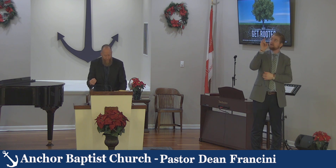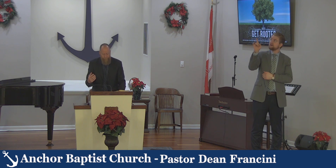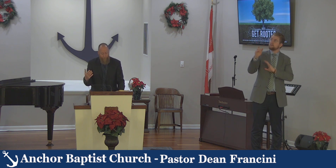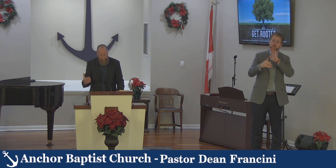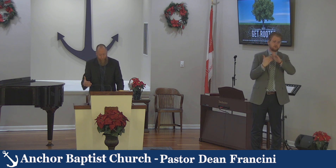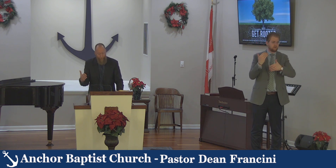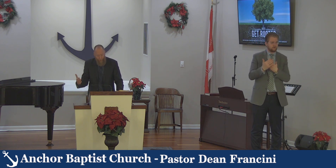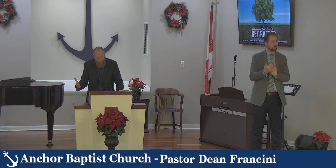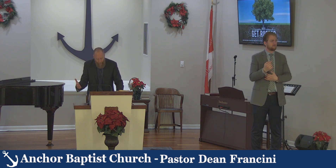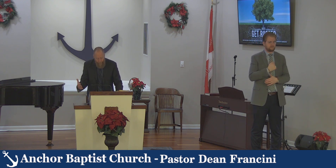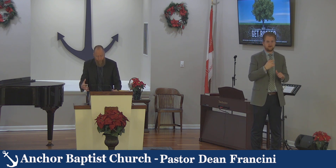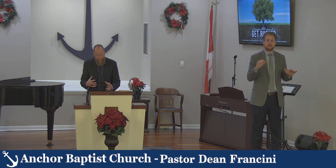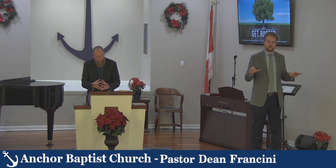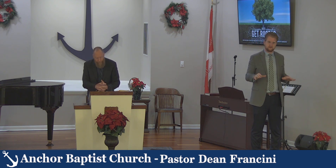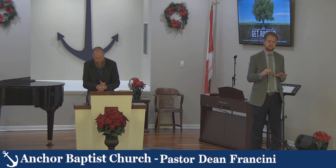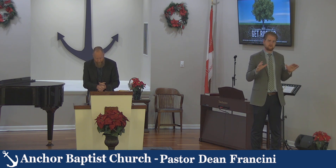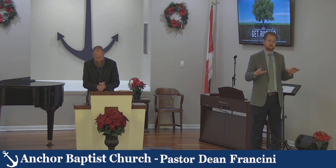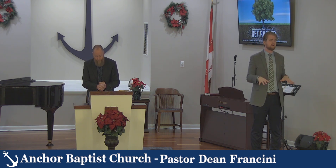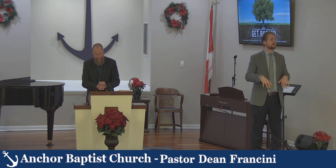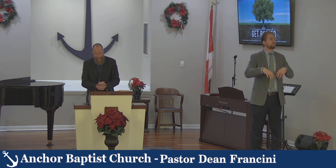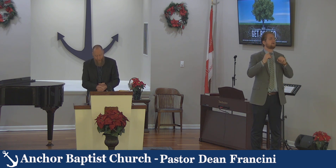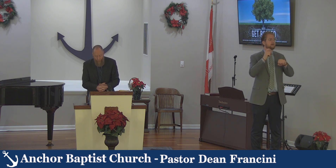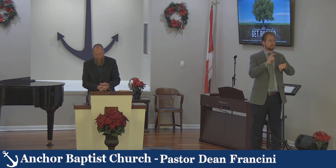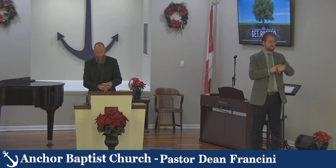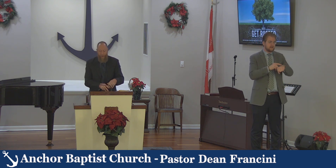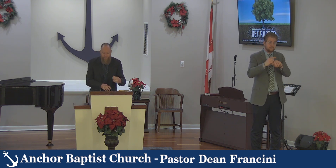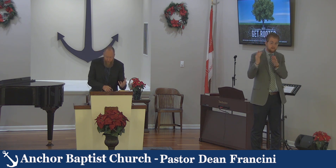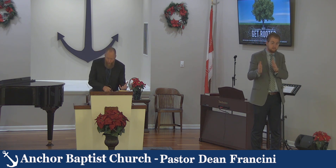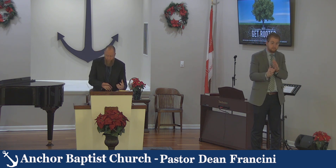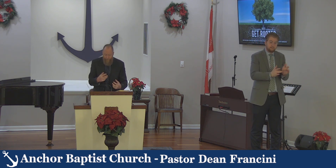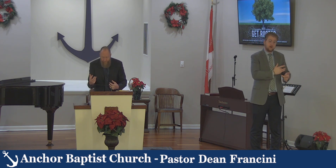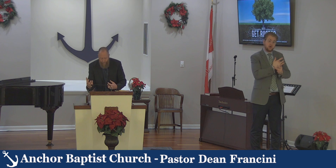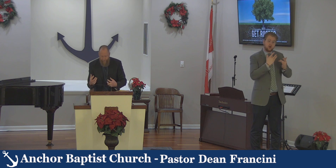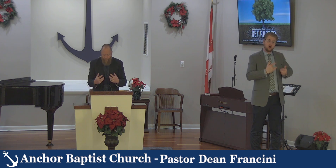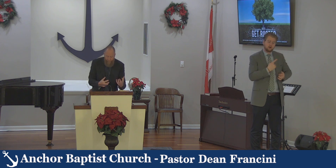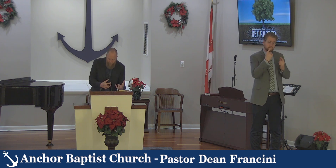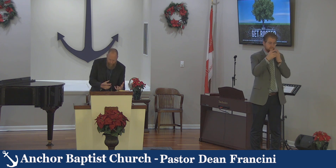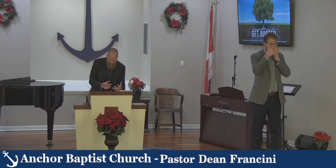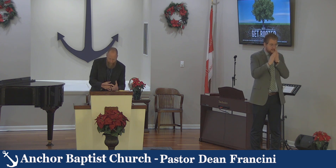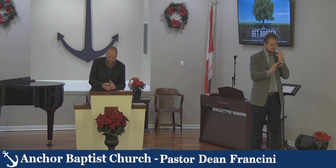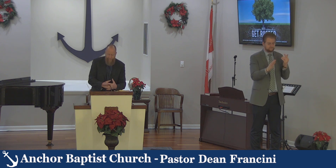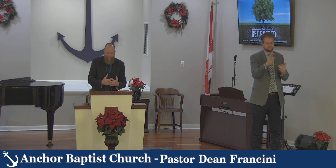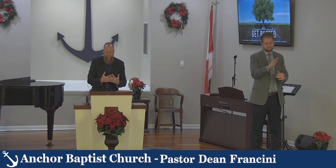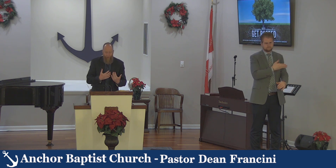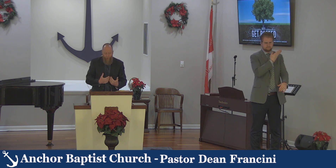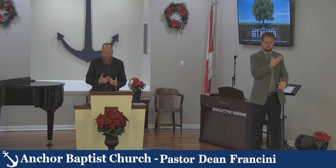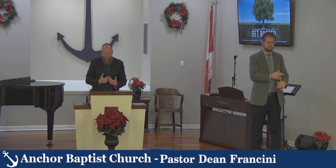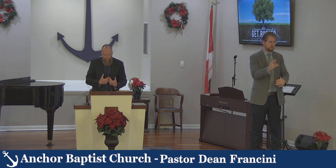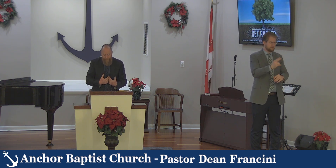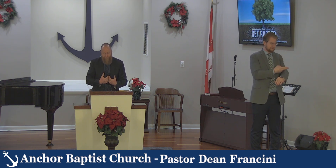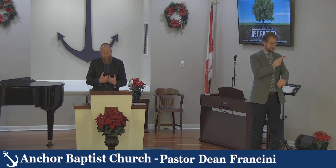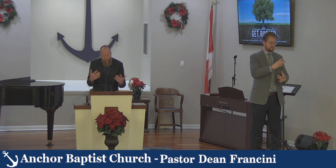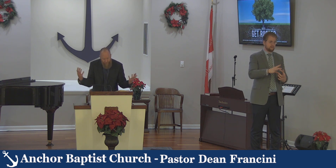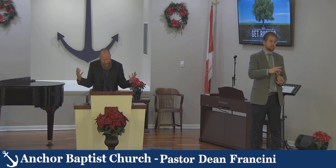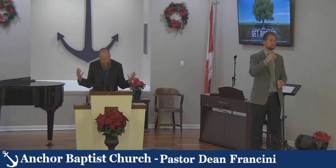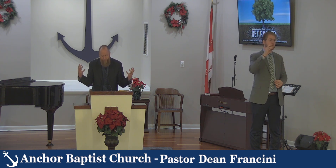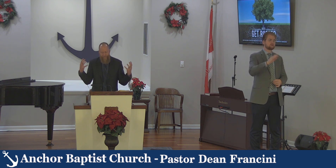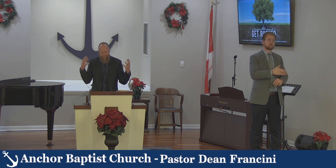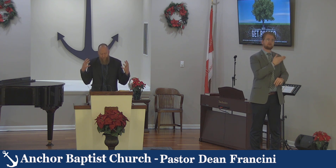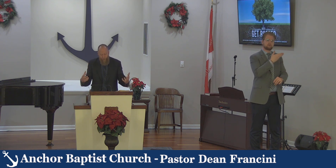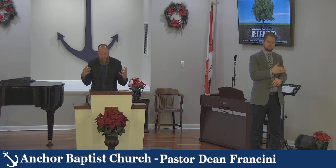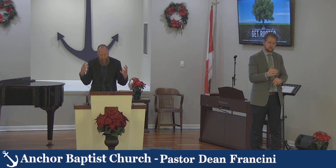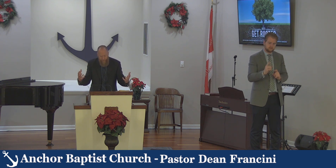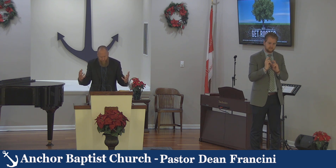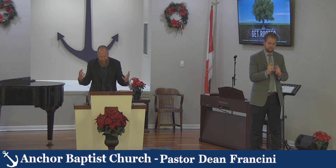the time to prep our hearts for God. How? By these psalms and hymns and spiritual songs. Getting a heart that's ready, that's busting out